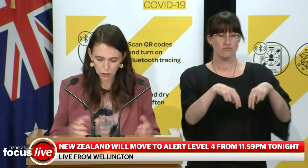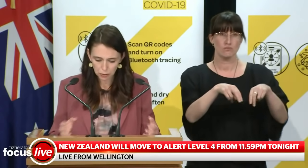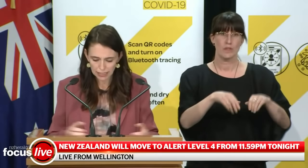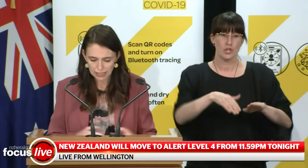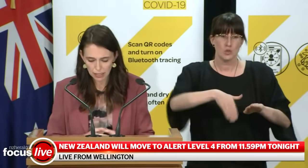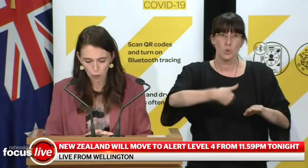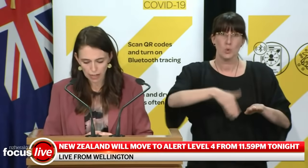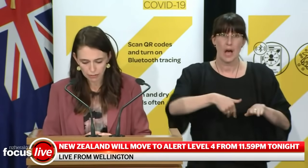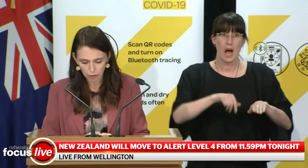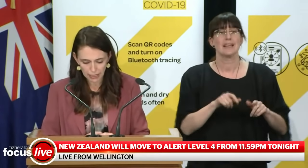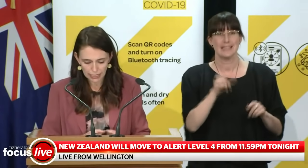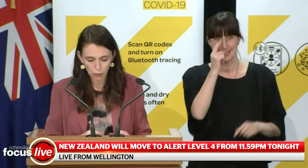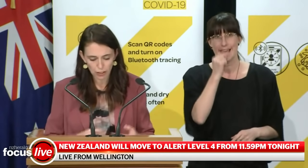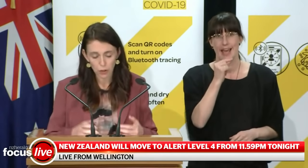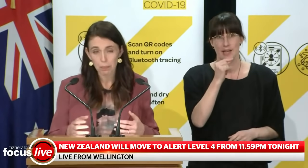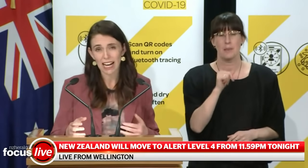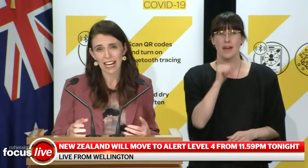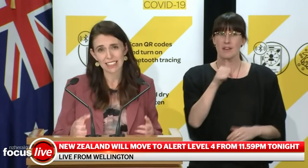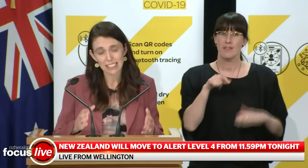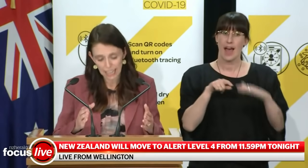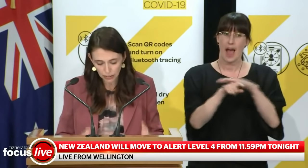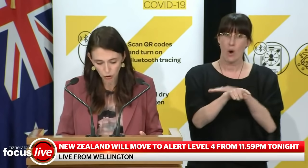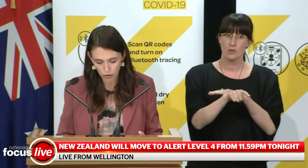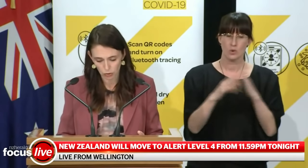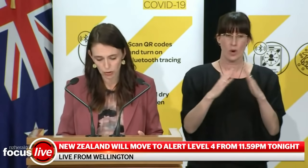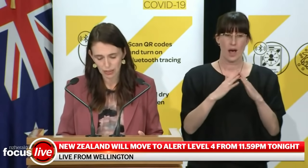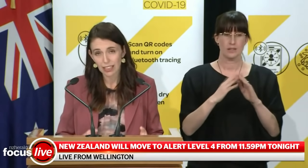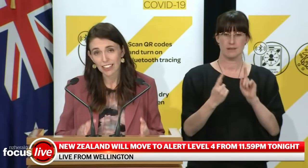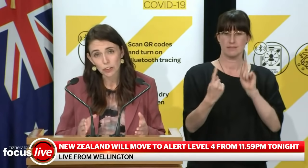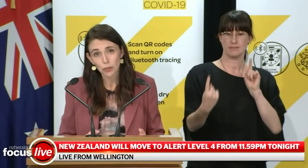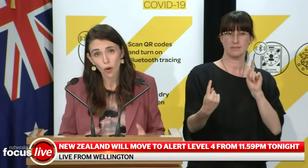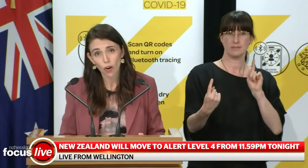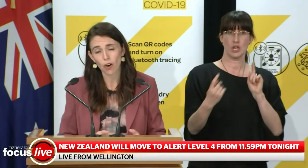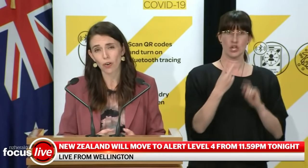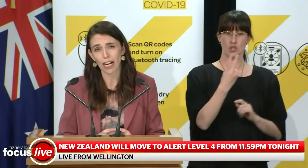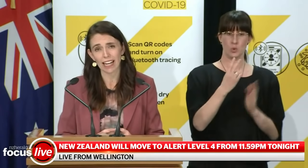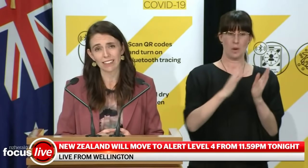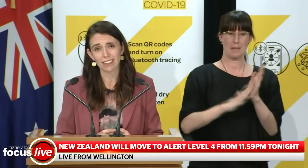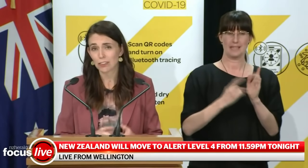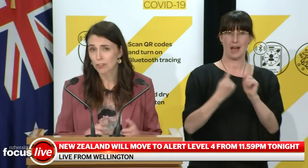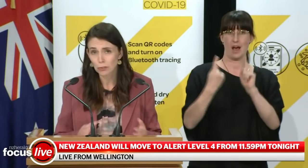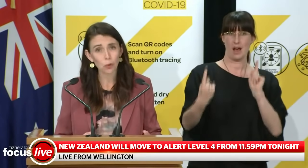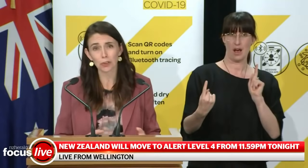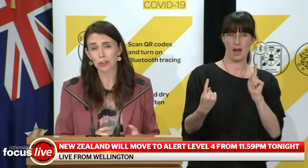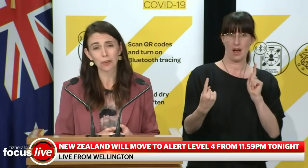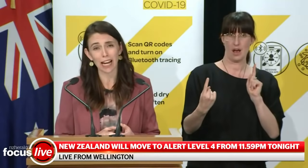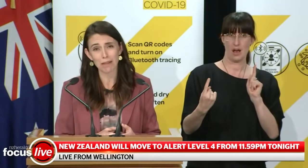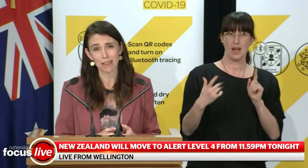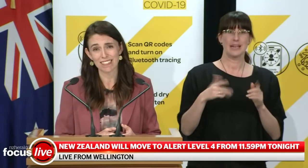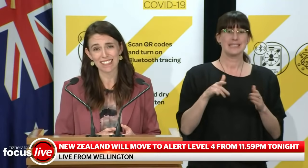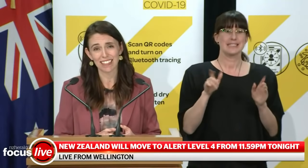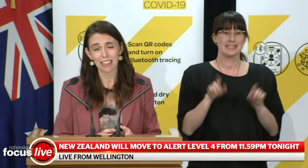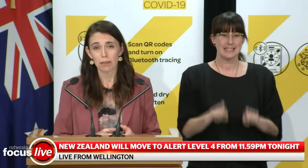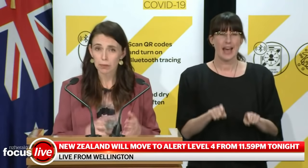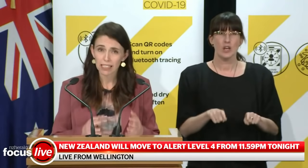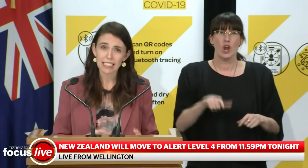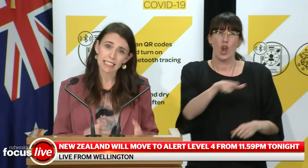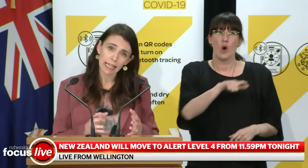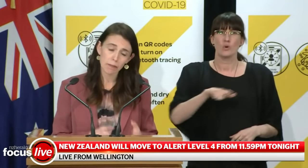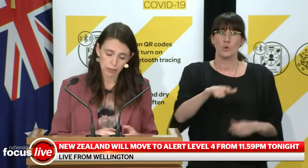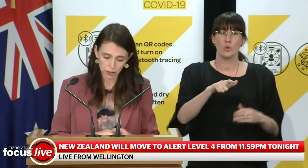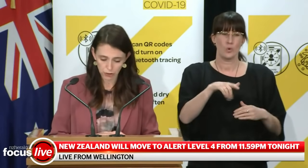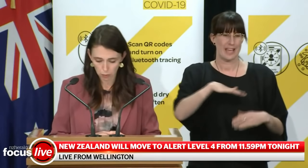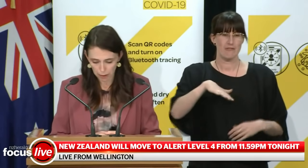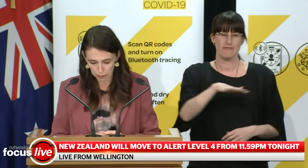to stay 2 metres away from anyone you pass. Stay local and do not congregate. Don't talk to your neighbours.